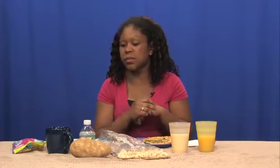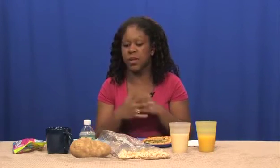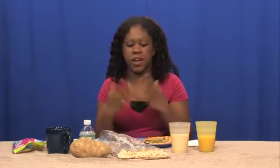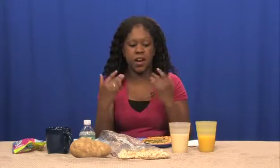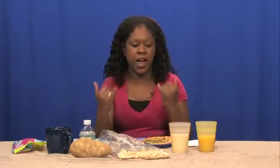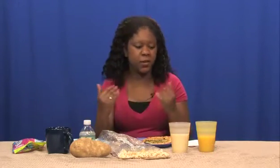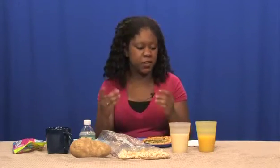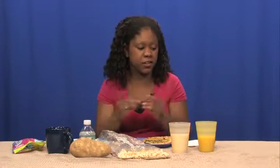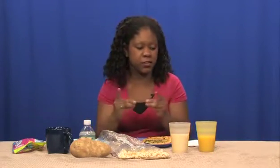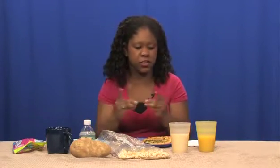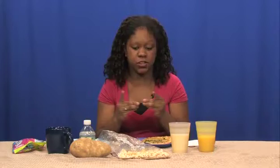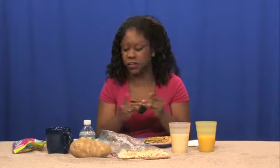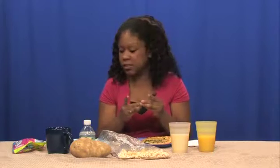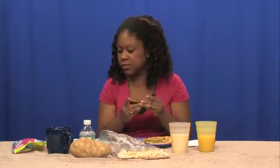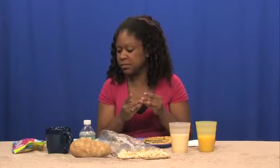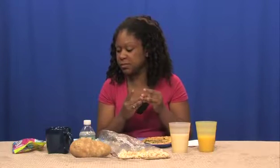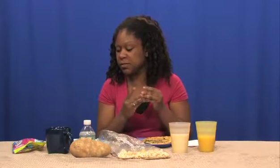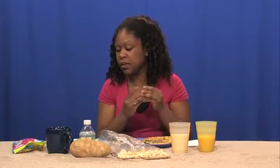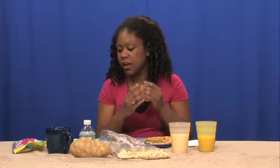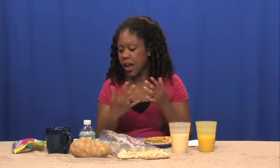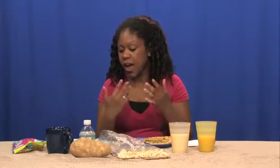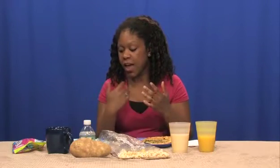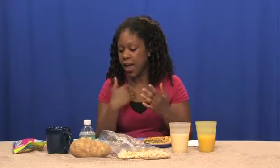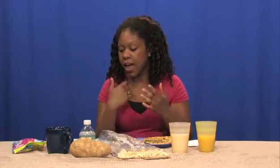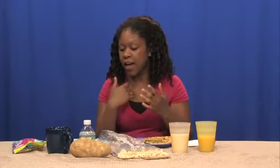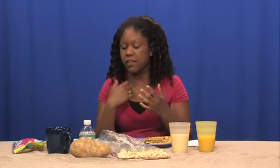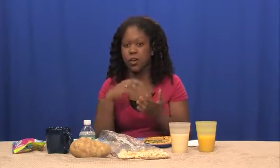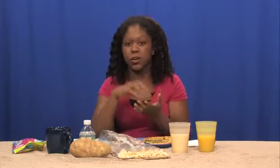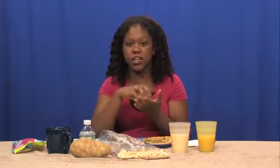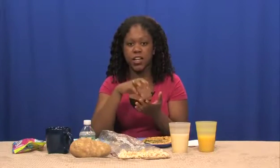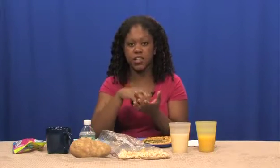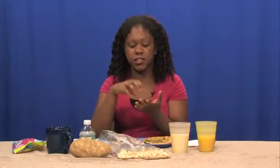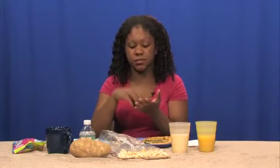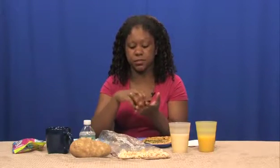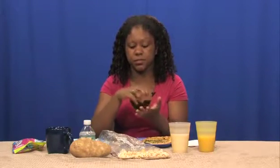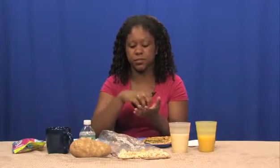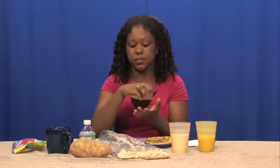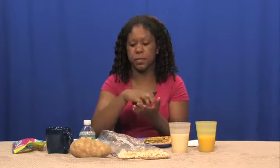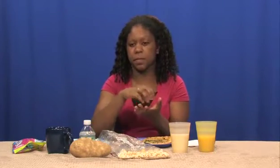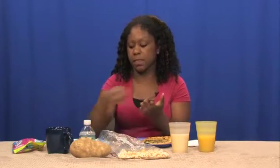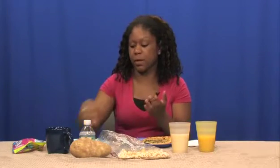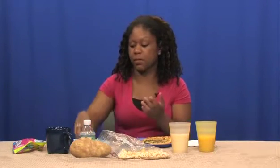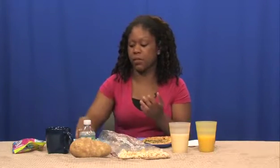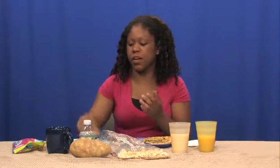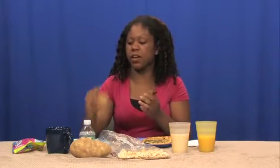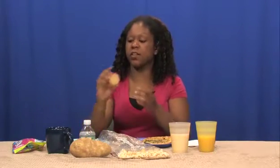Okay, now we're gonna do dessert. I have cookies right here.